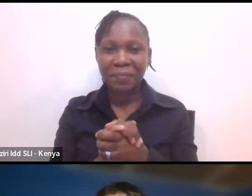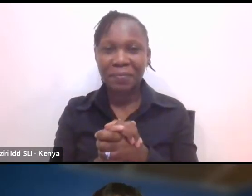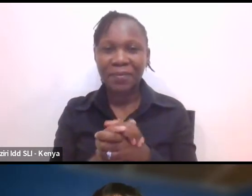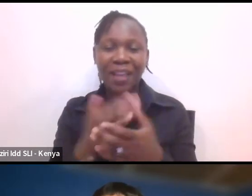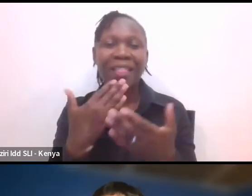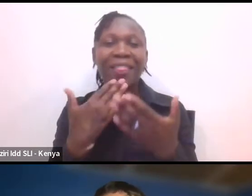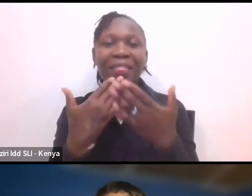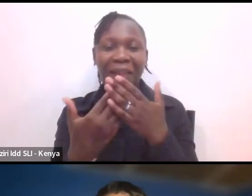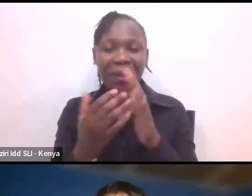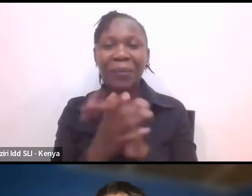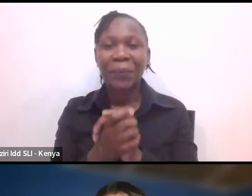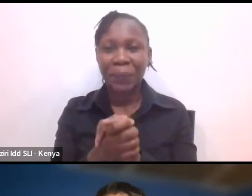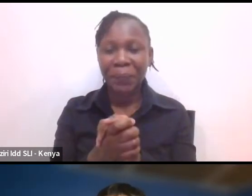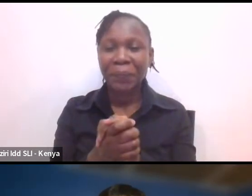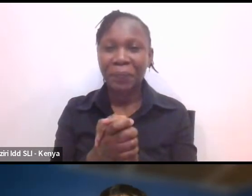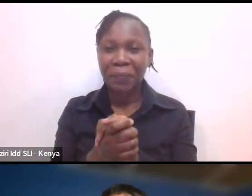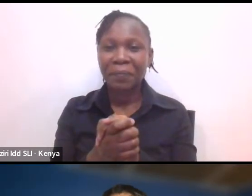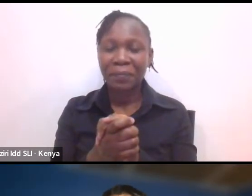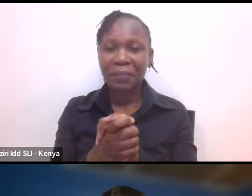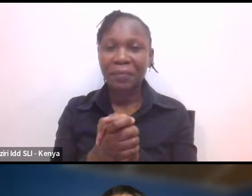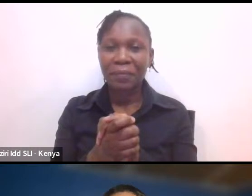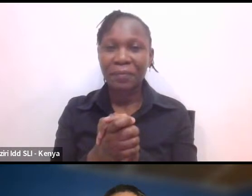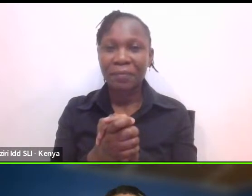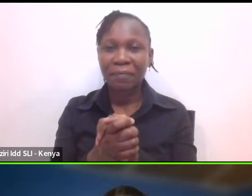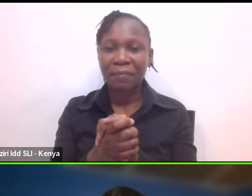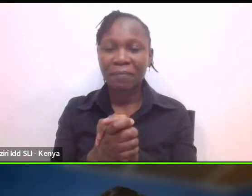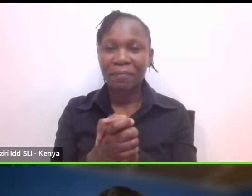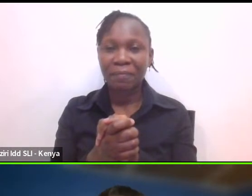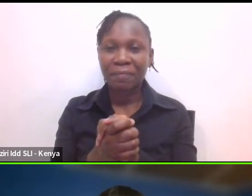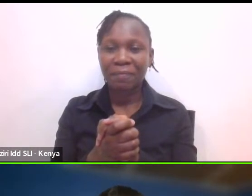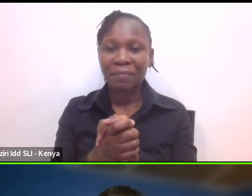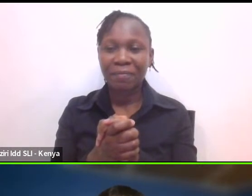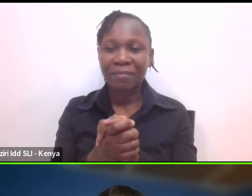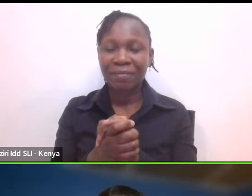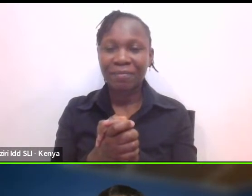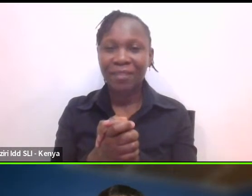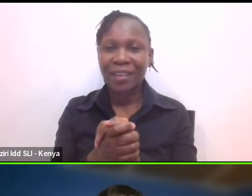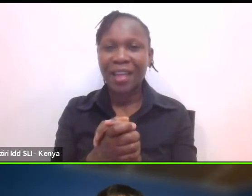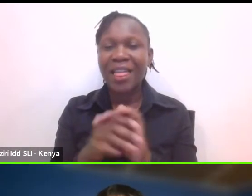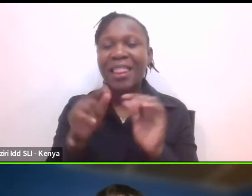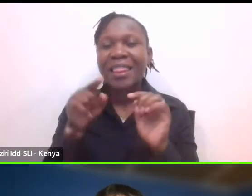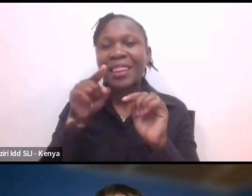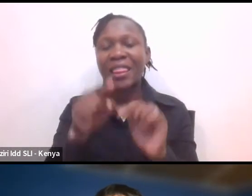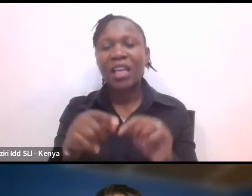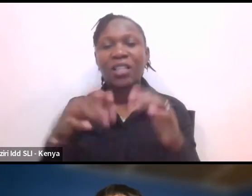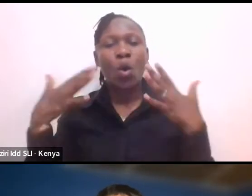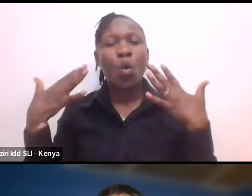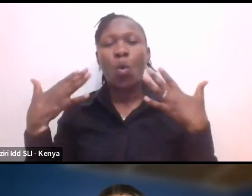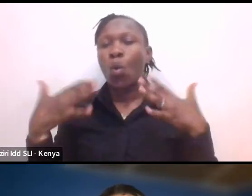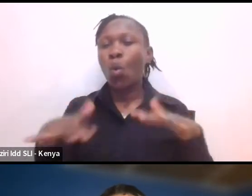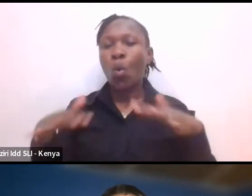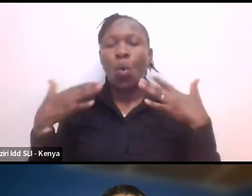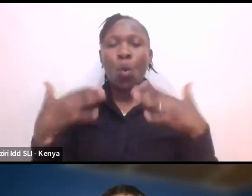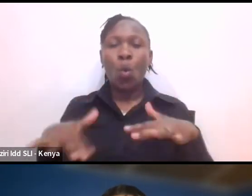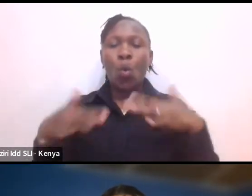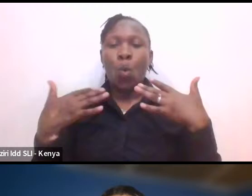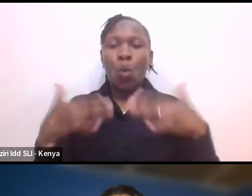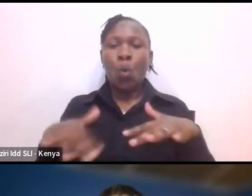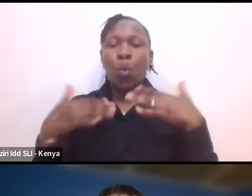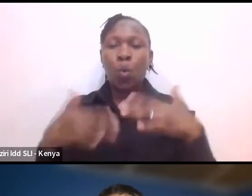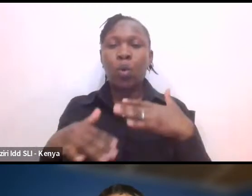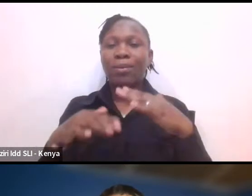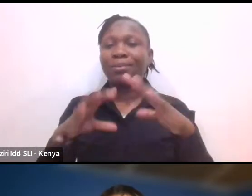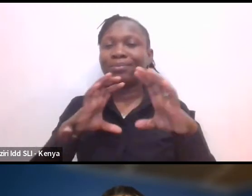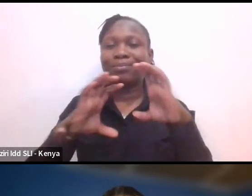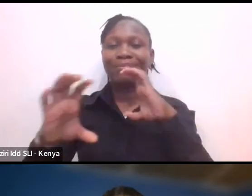Thank you for everything. Thank you to the Rotary Club. Yes, gentlemen, this has been a phenomenal conversation, so full of insight.